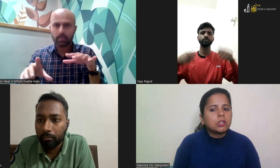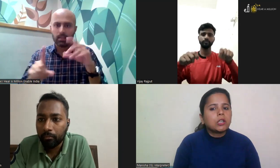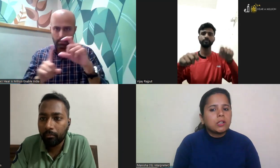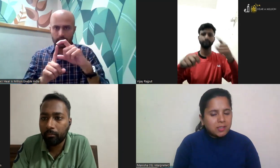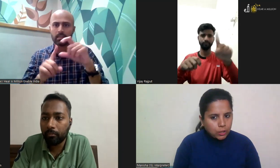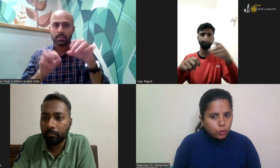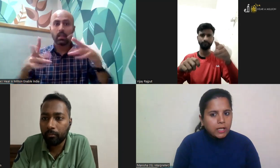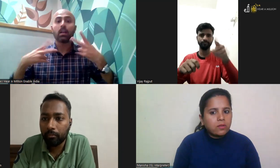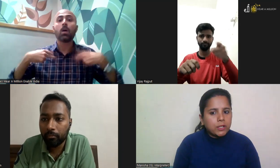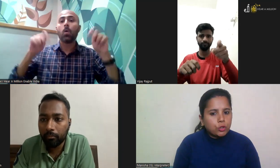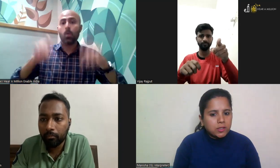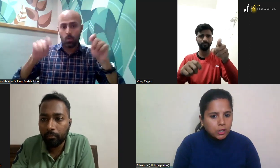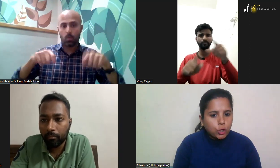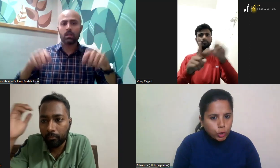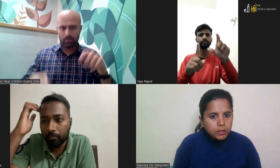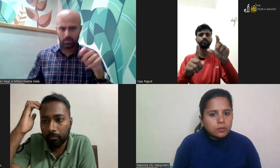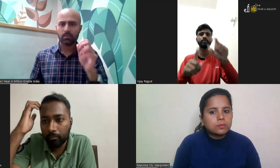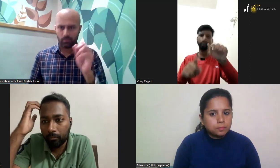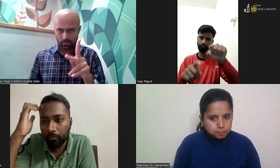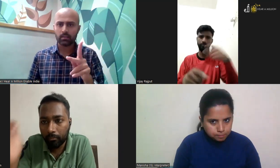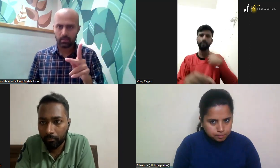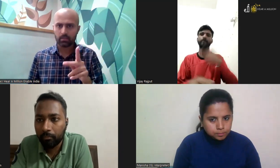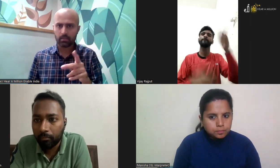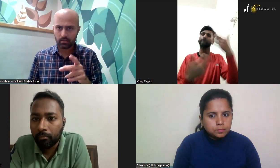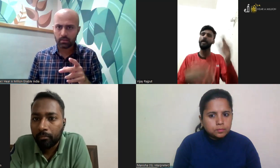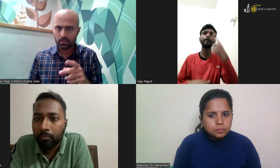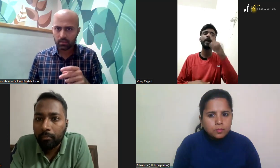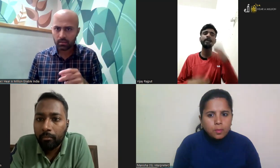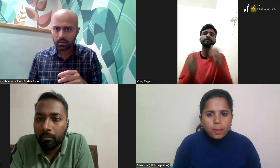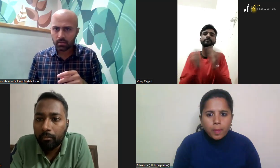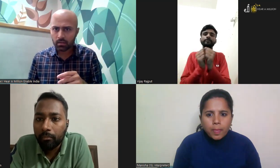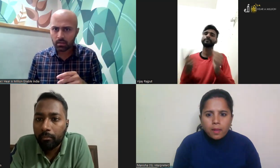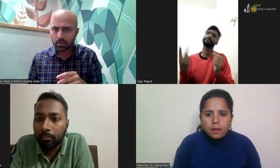district. District court. I went to district court